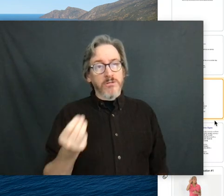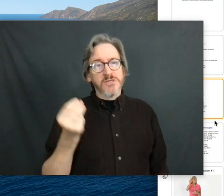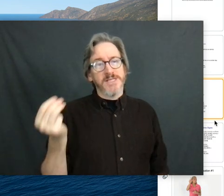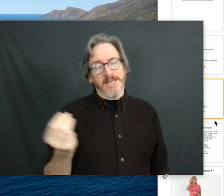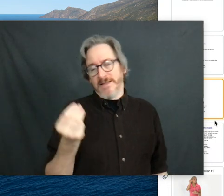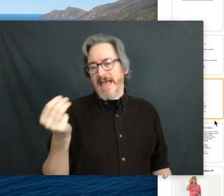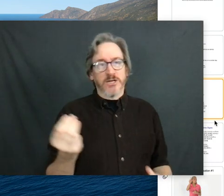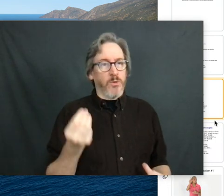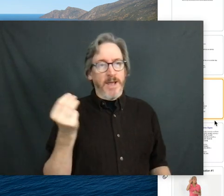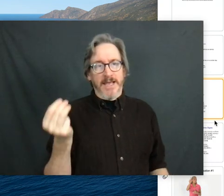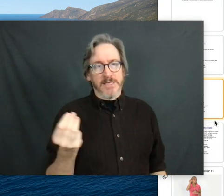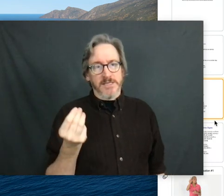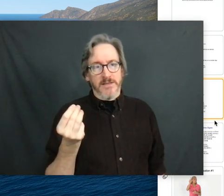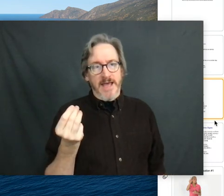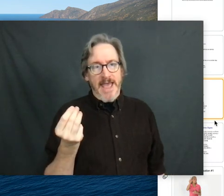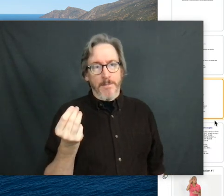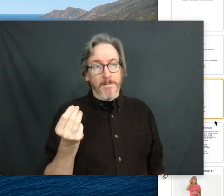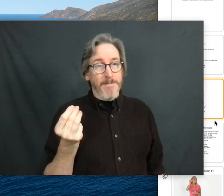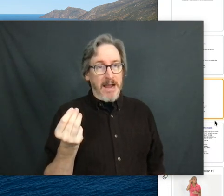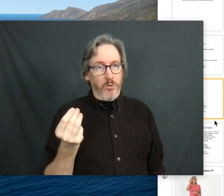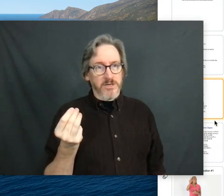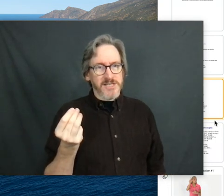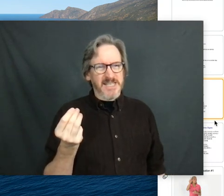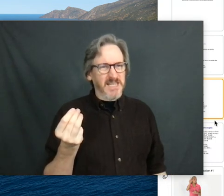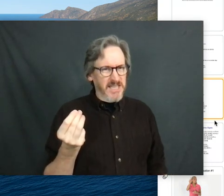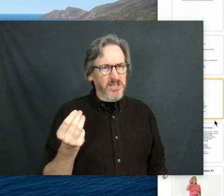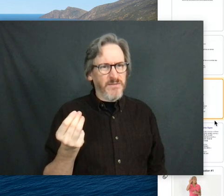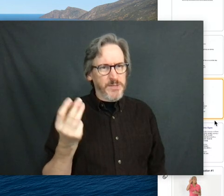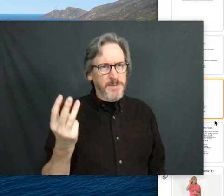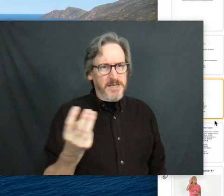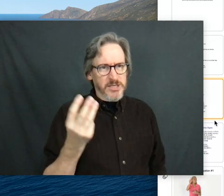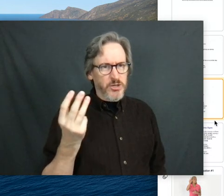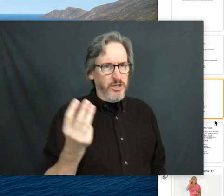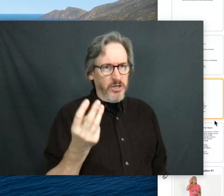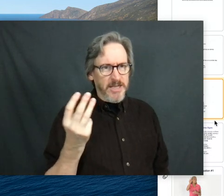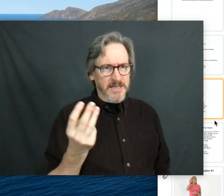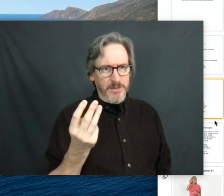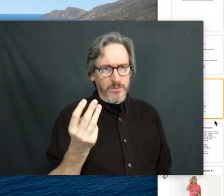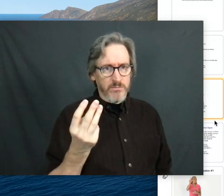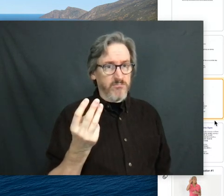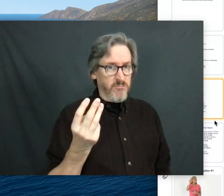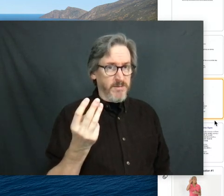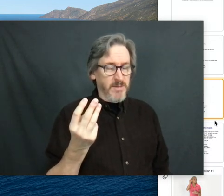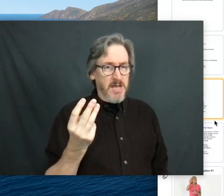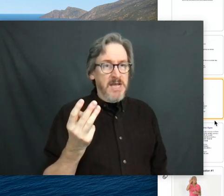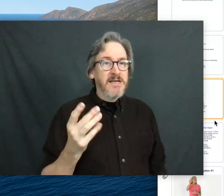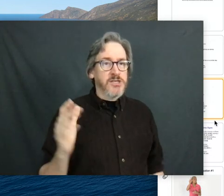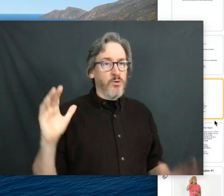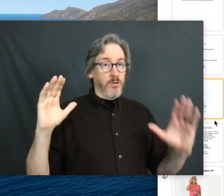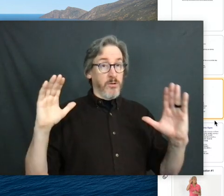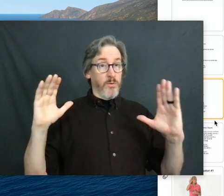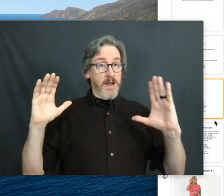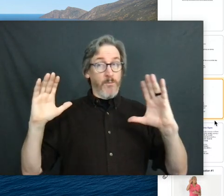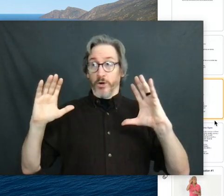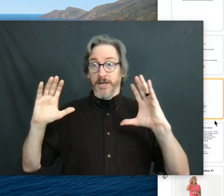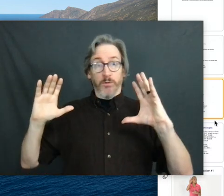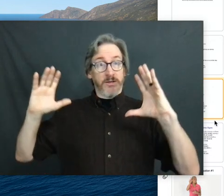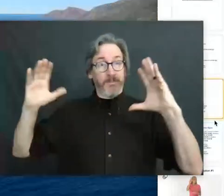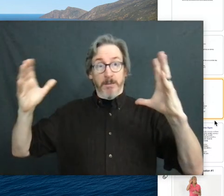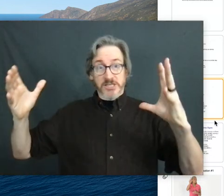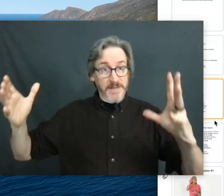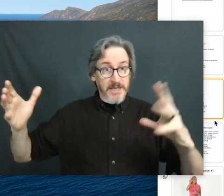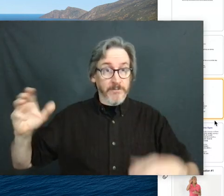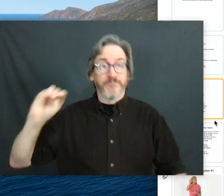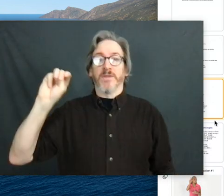You'll also see the casual way is the M backwards. It's a little confusing because it could look like a W, right? So when I'm working